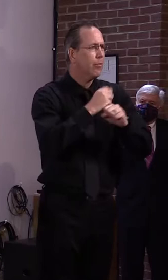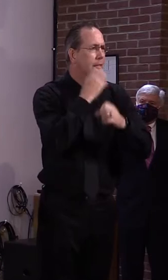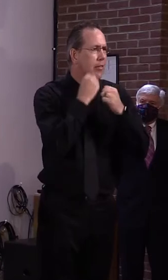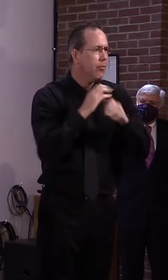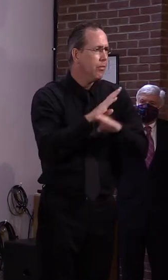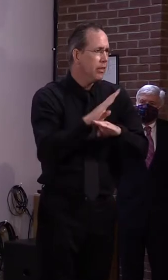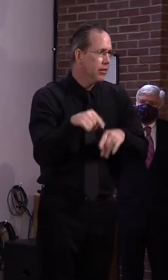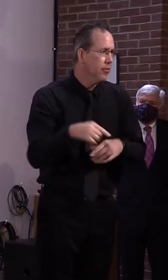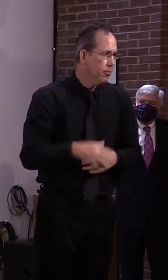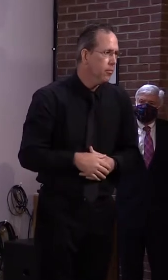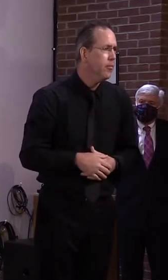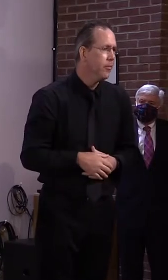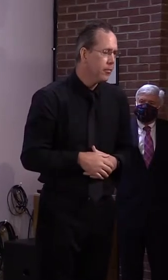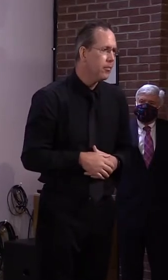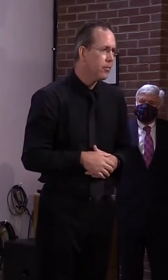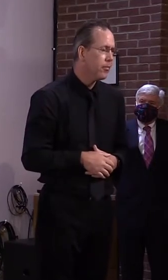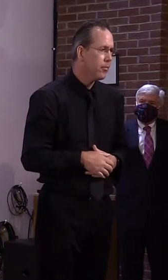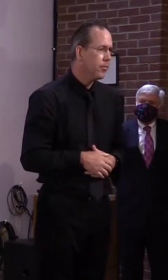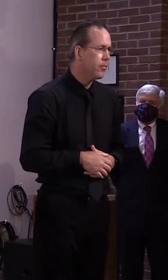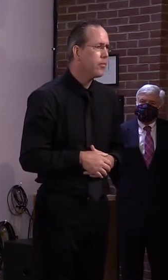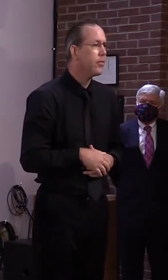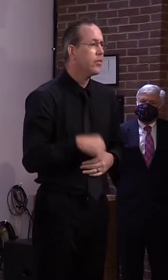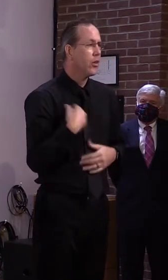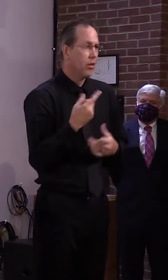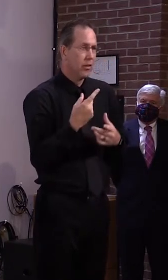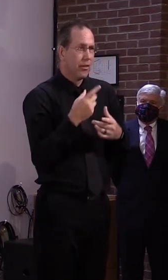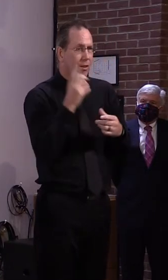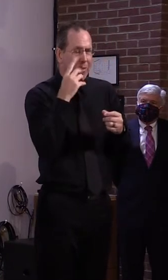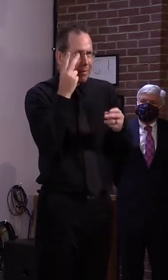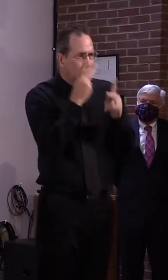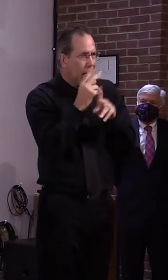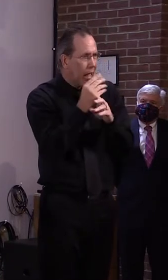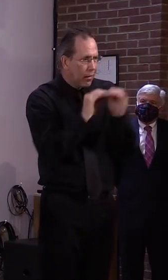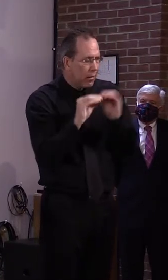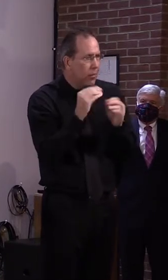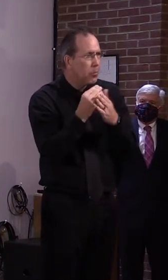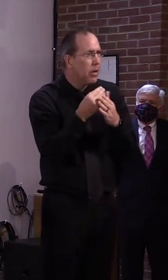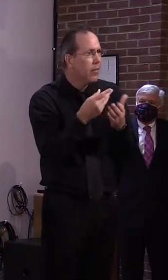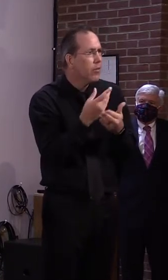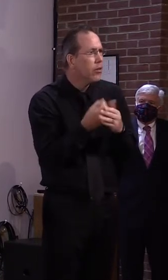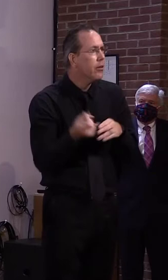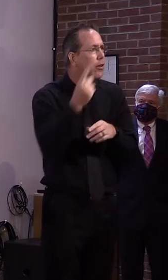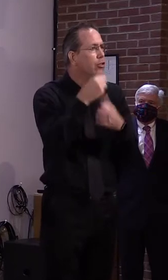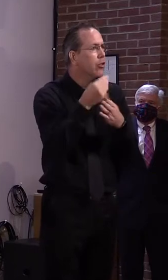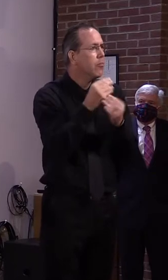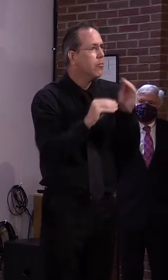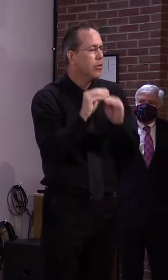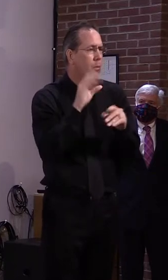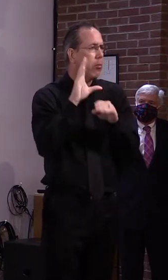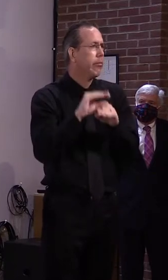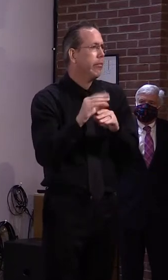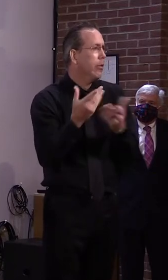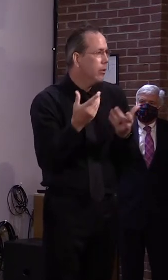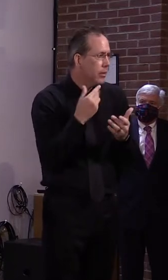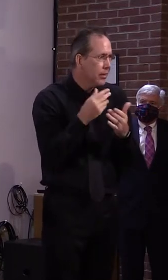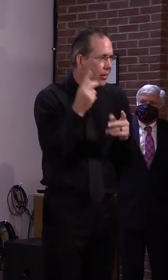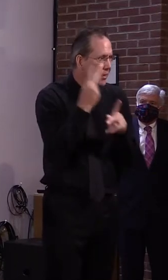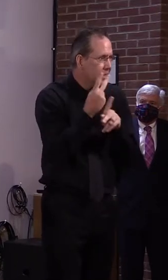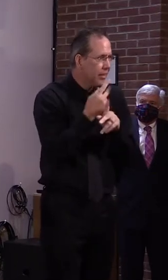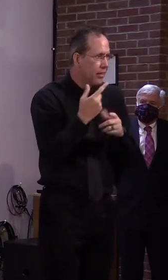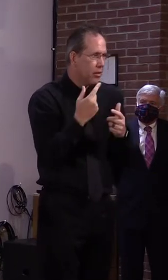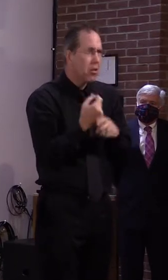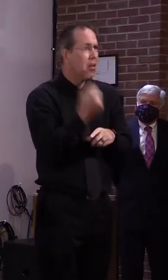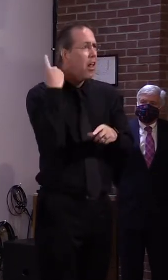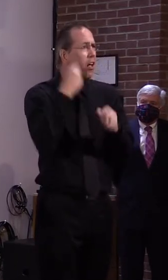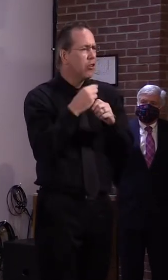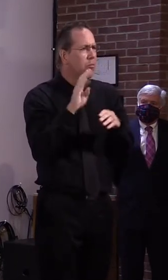previously, about next year's budget. We made it through because of the great year we had last year.